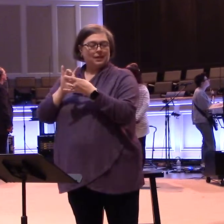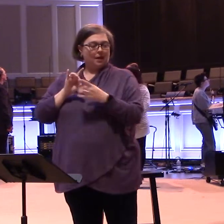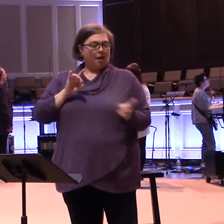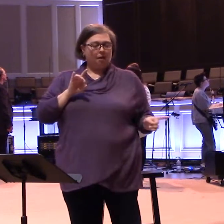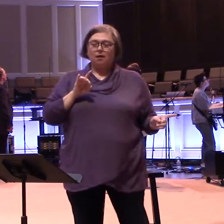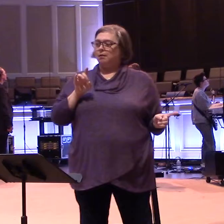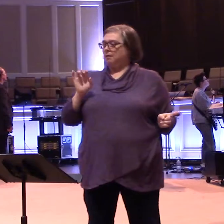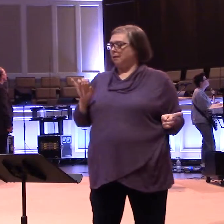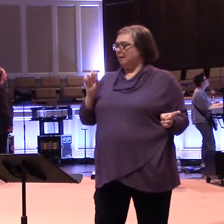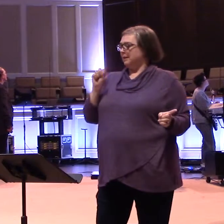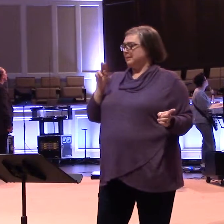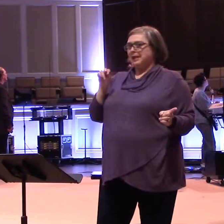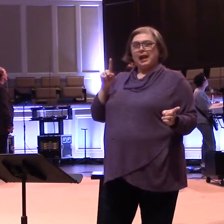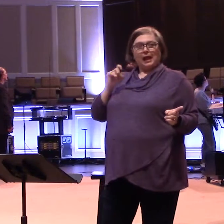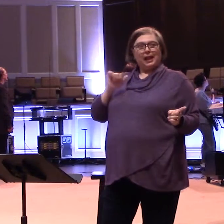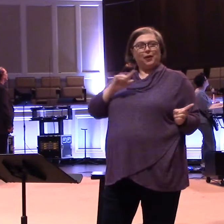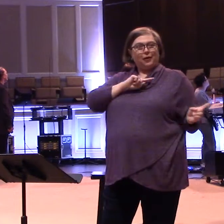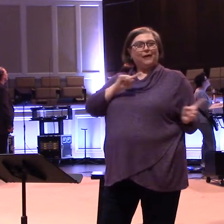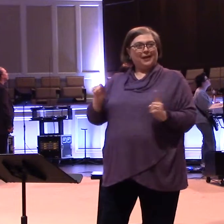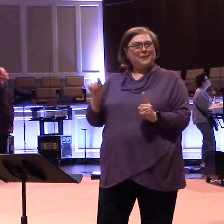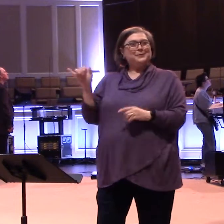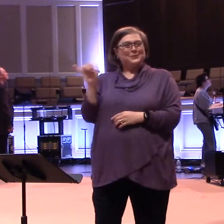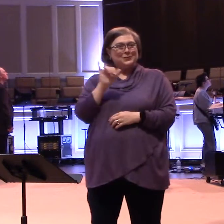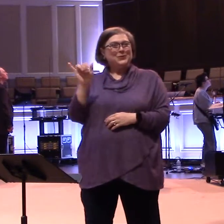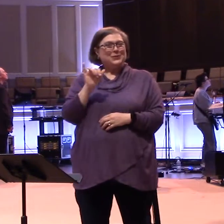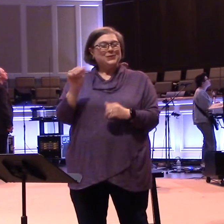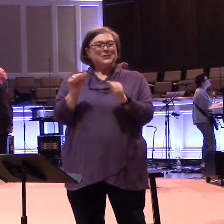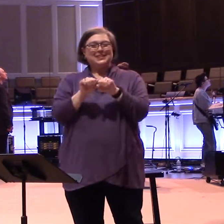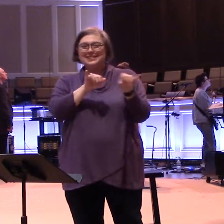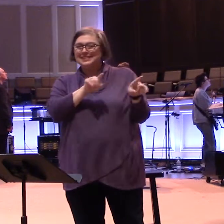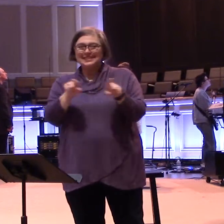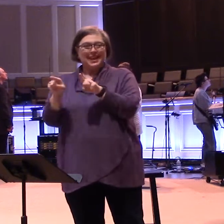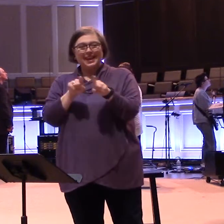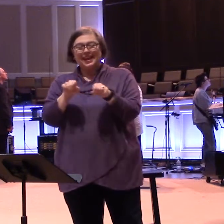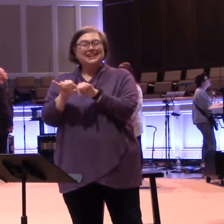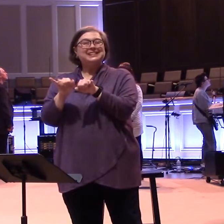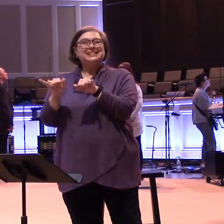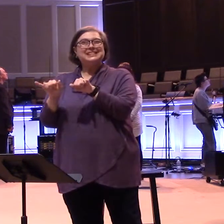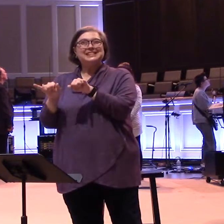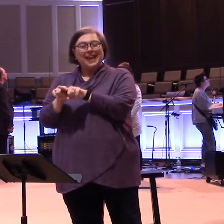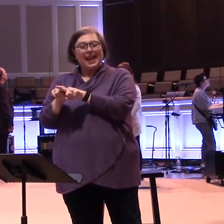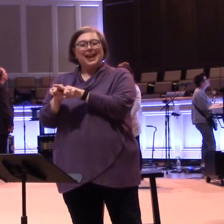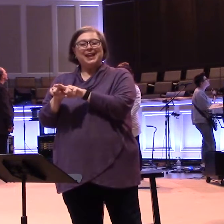And Sinclair comes now with the same profession of faith. Her parents are Mary Frances and Dieter Krause.